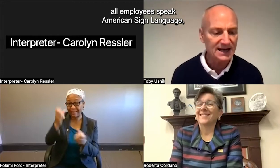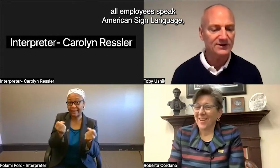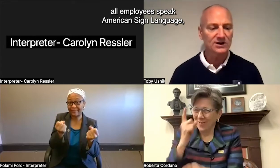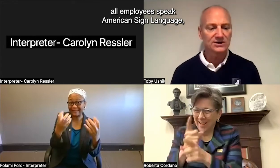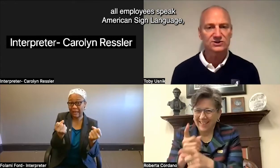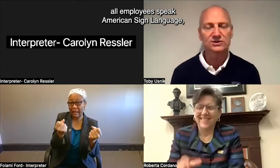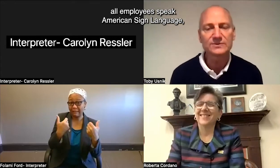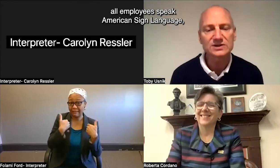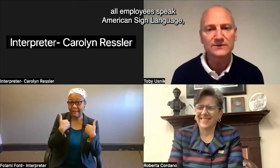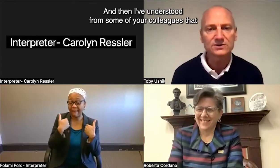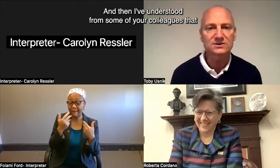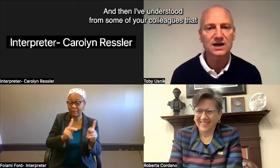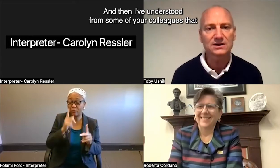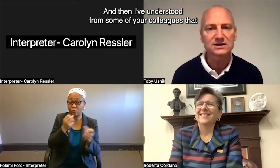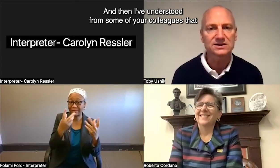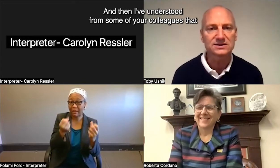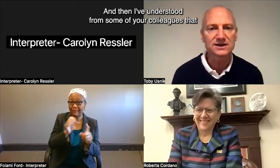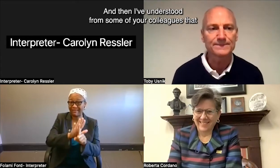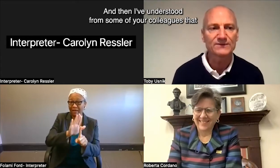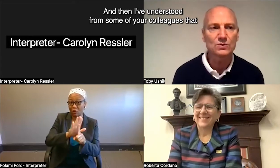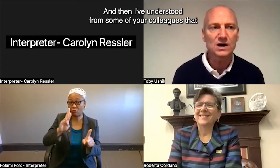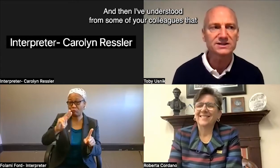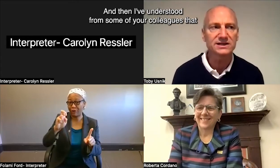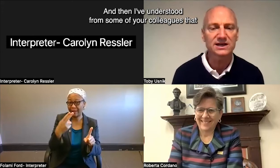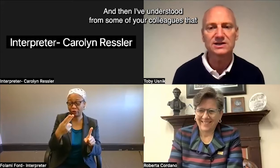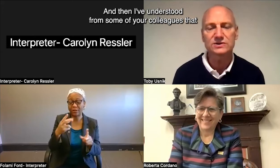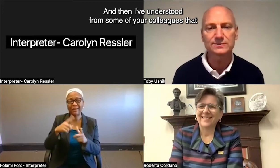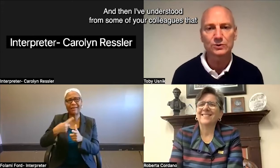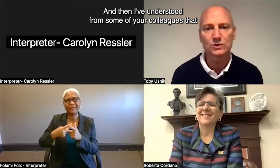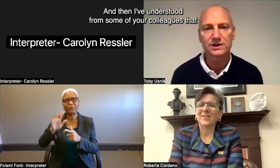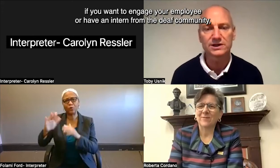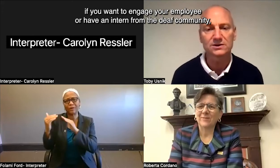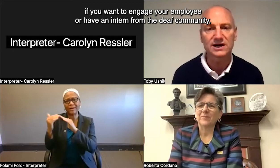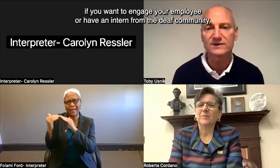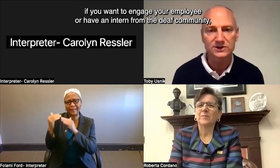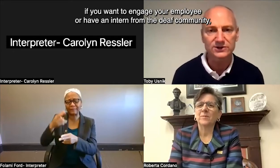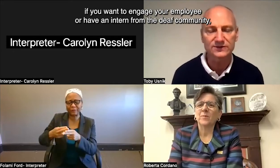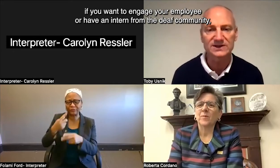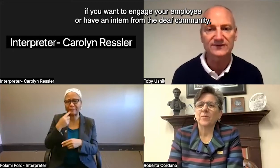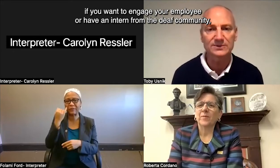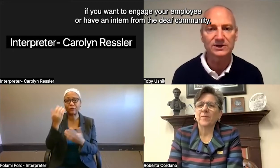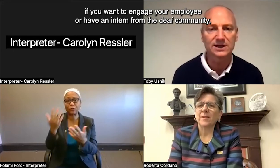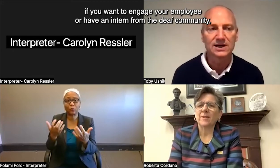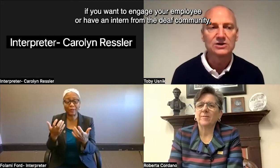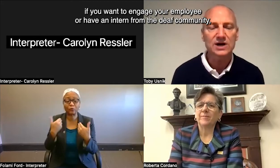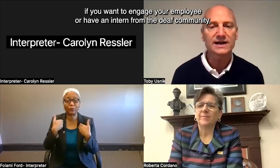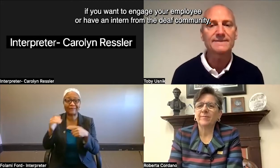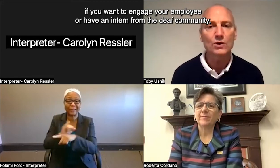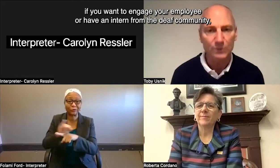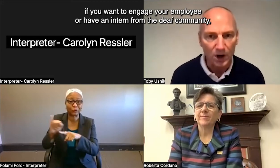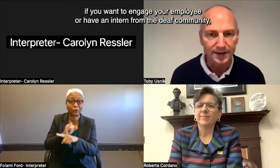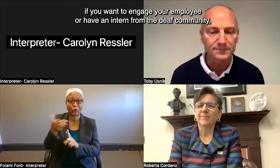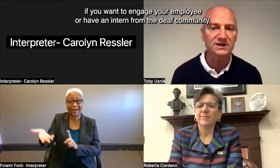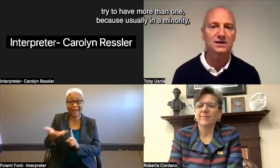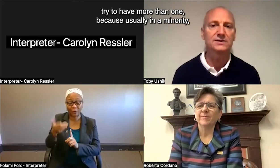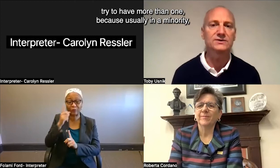And then I've understood from some of your colleagues that if you want to engage your employee or have an intern from the deaf community, try to have